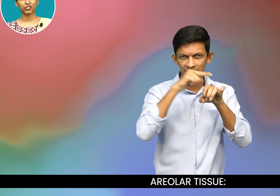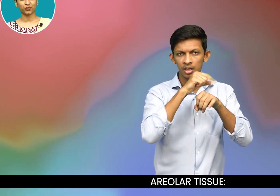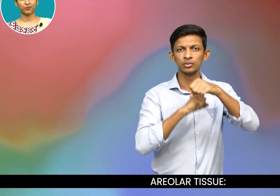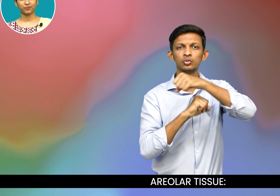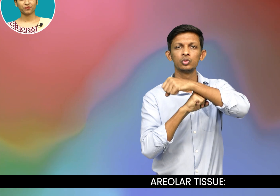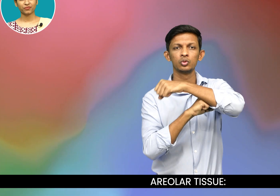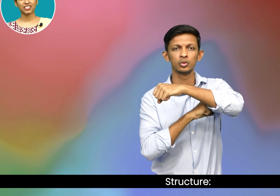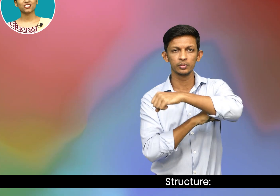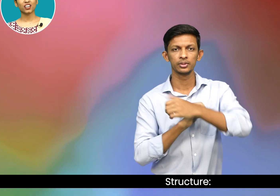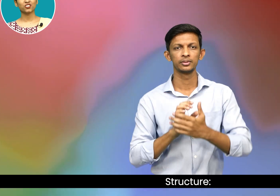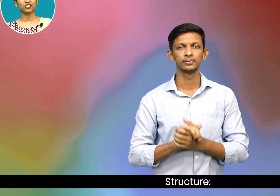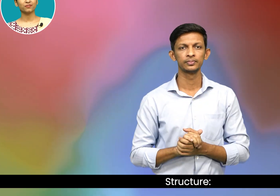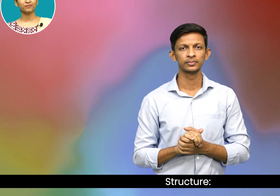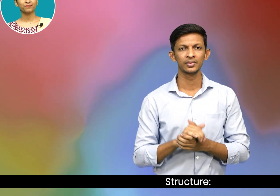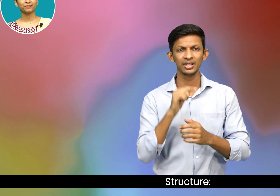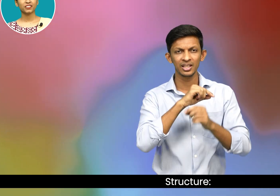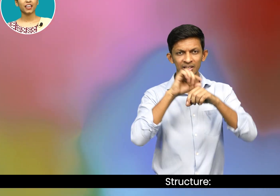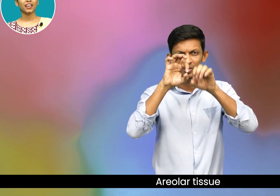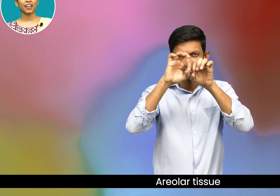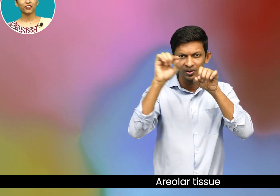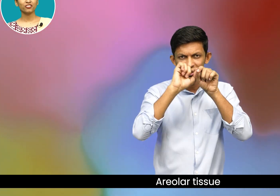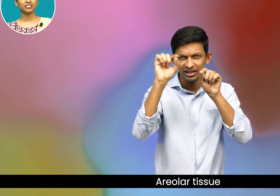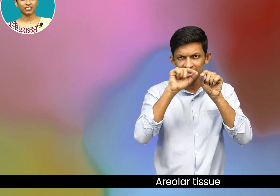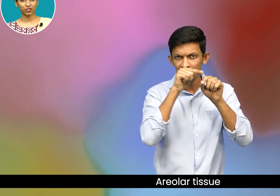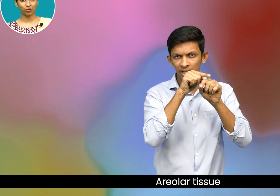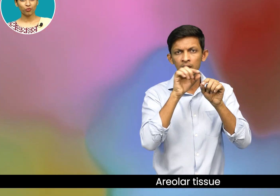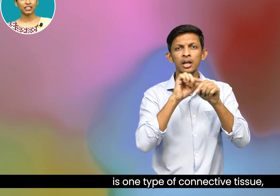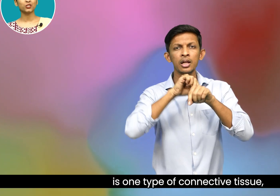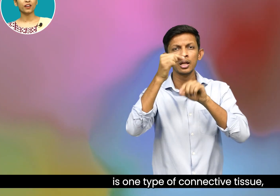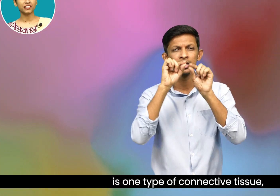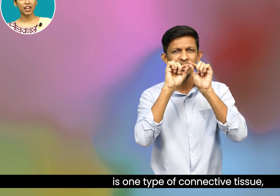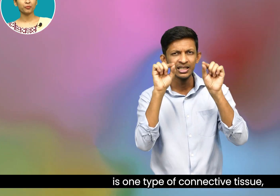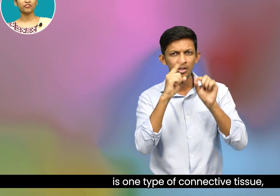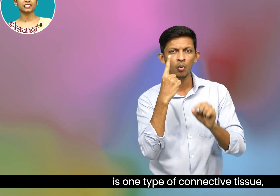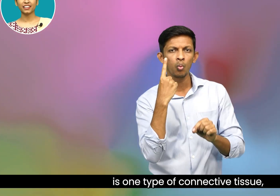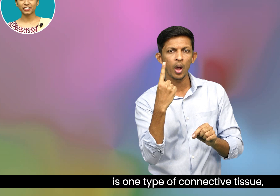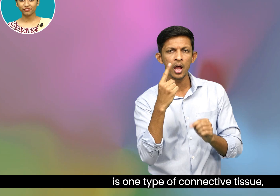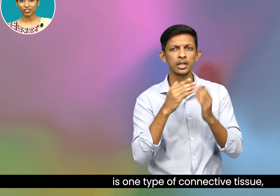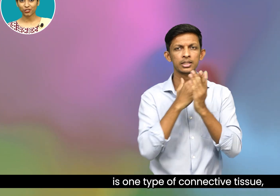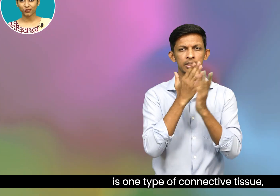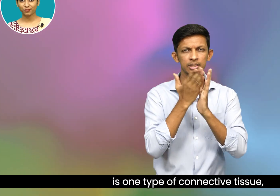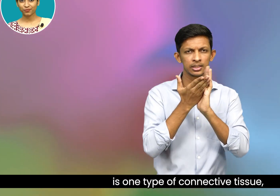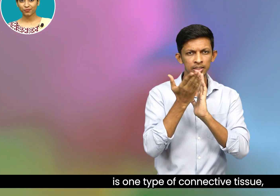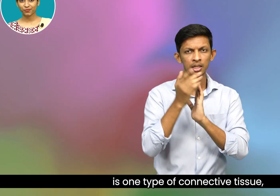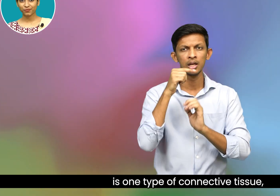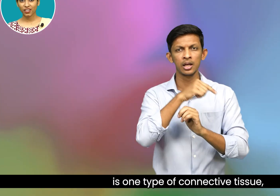Areolar tissue. Structure. Areolar tissue is one type of connective